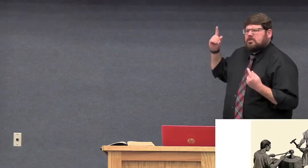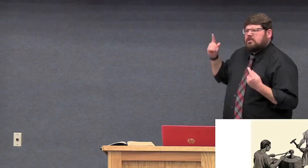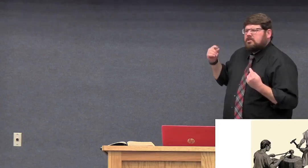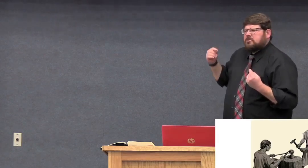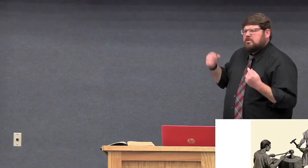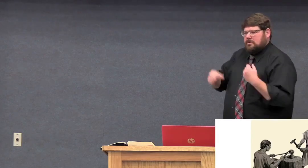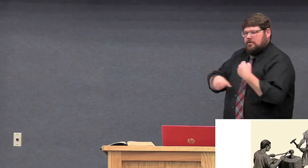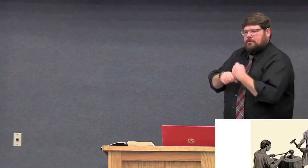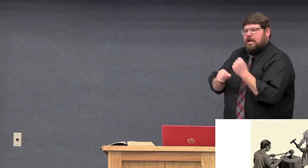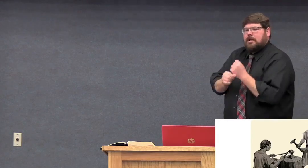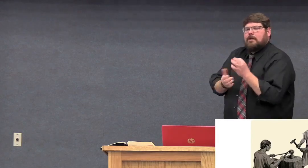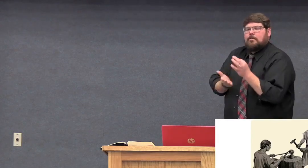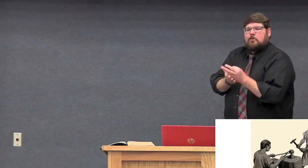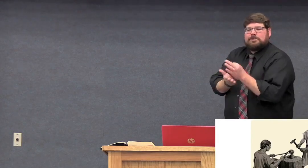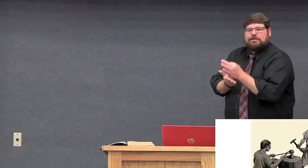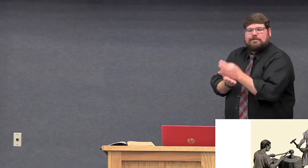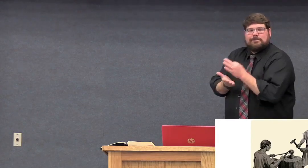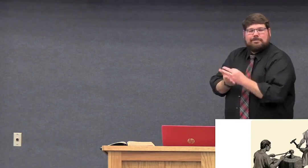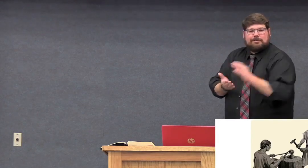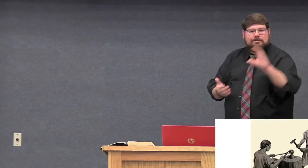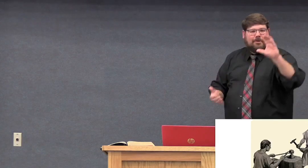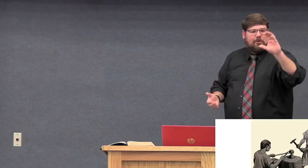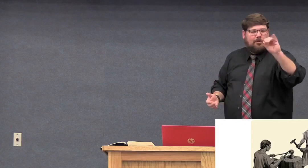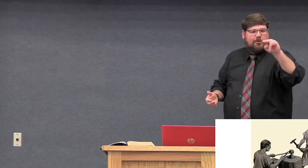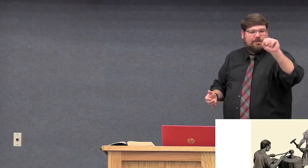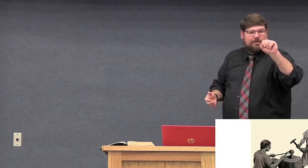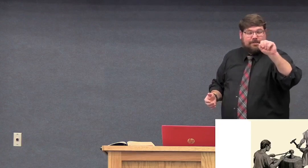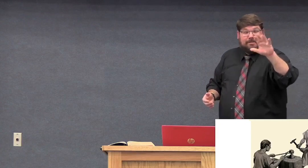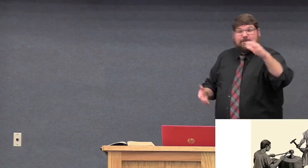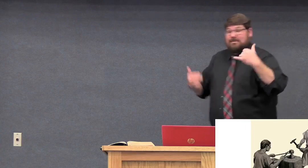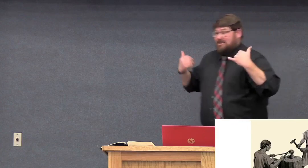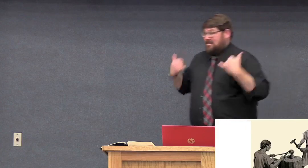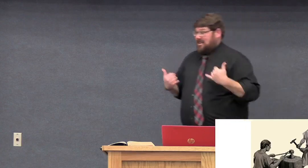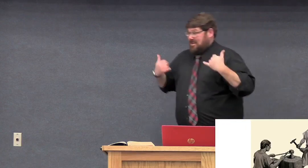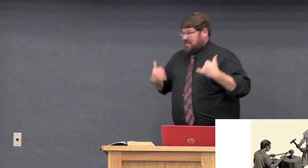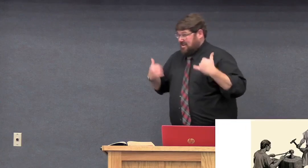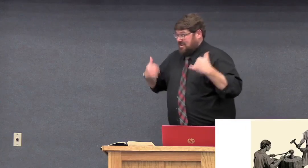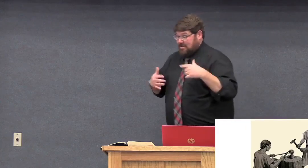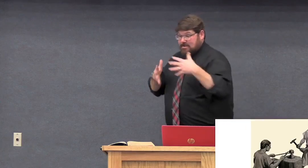Do you remember what they're doing here? What are they doing? They're making coins. Now, today,